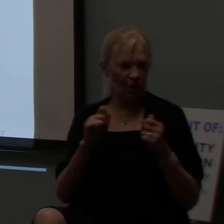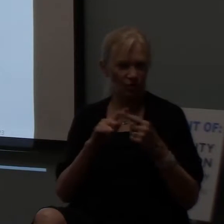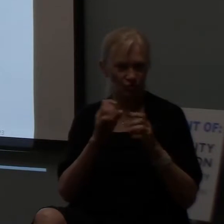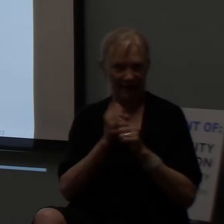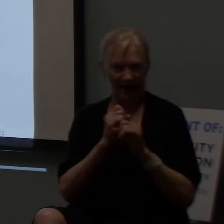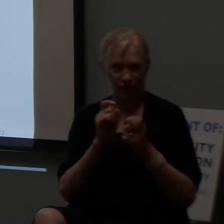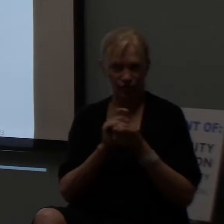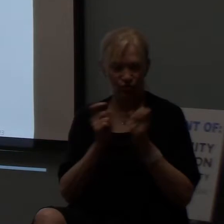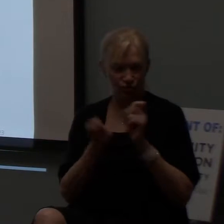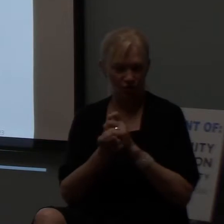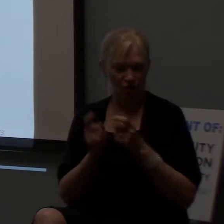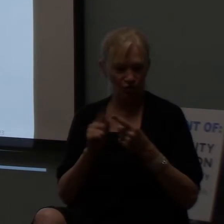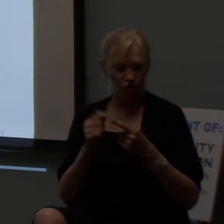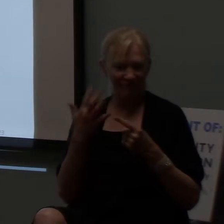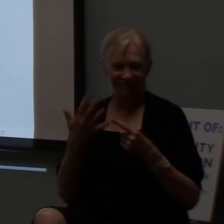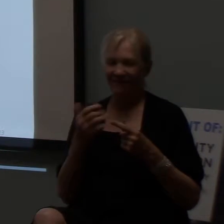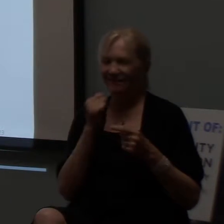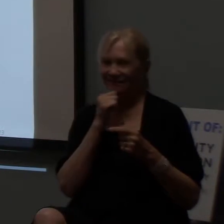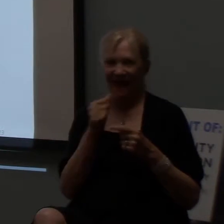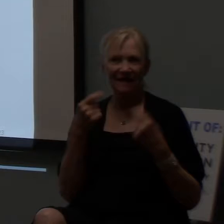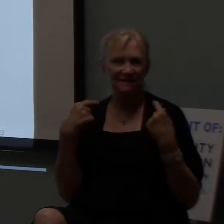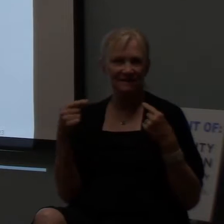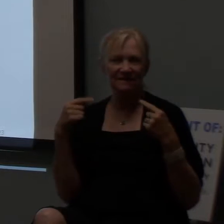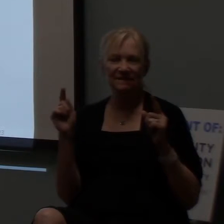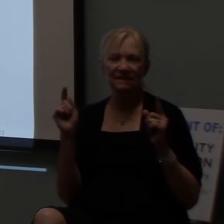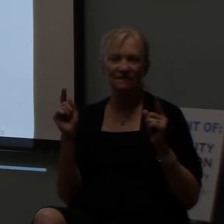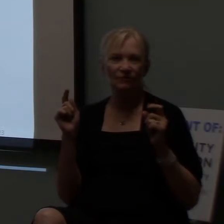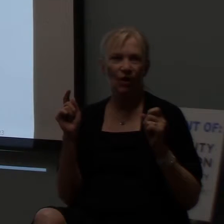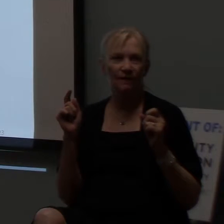and they were not successful.